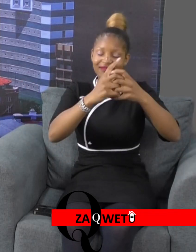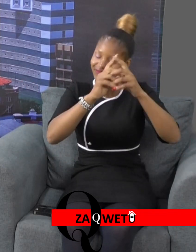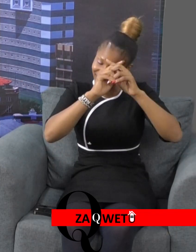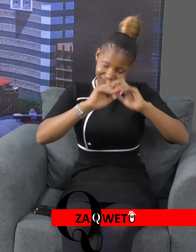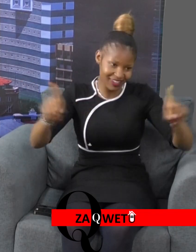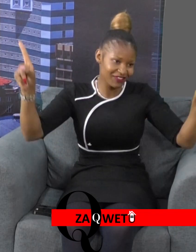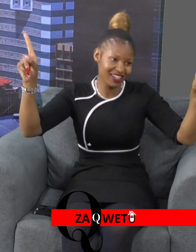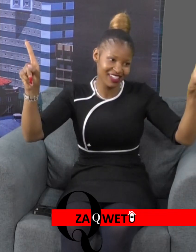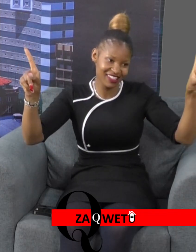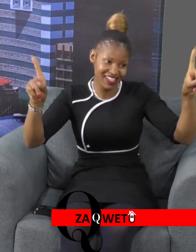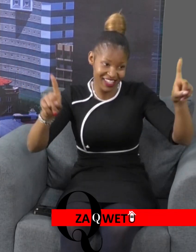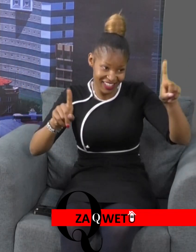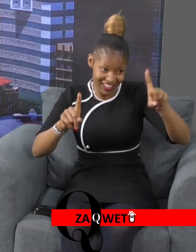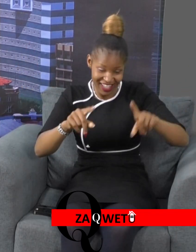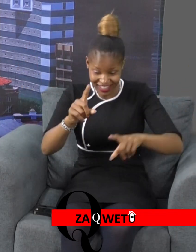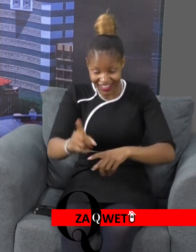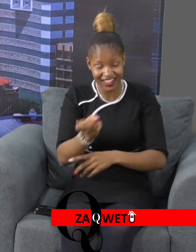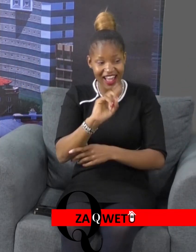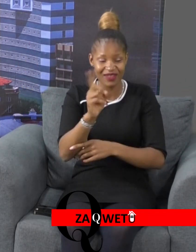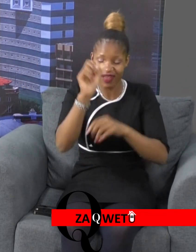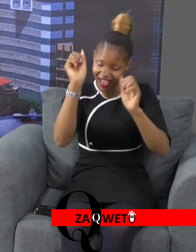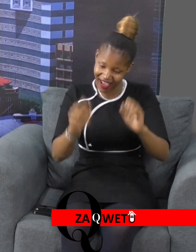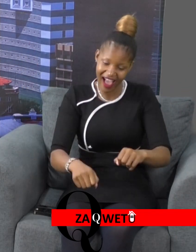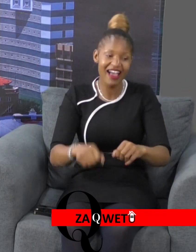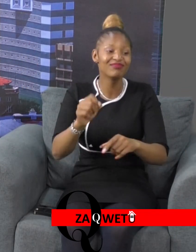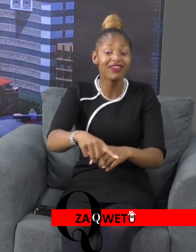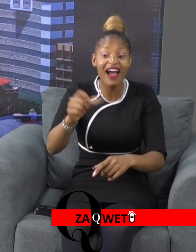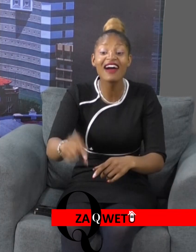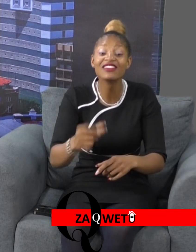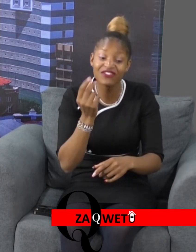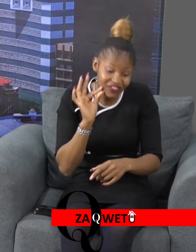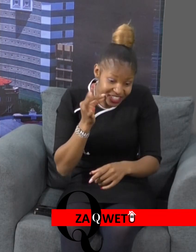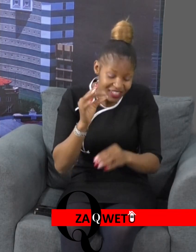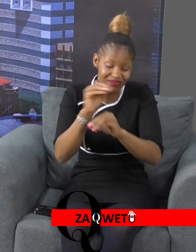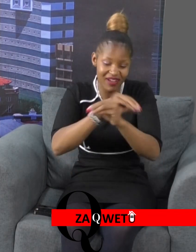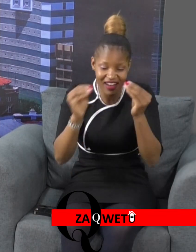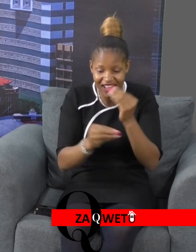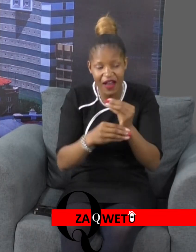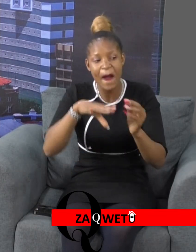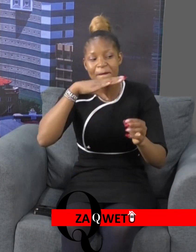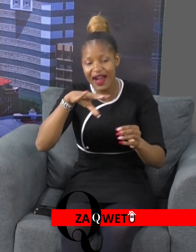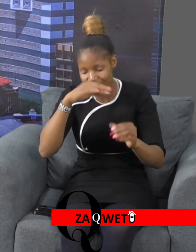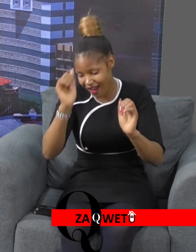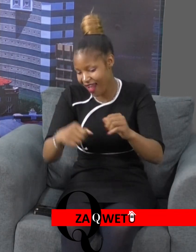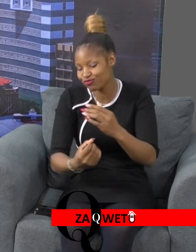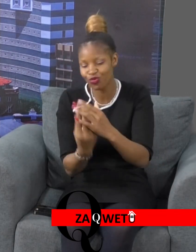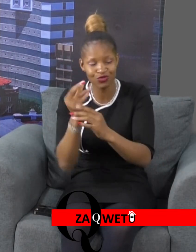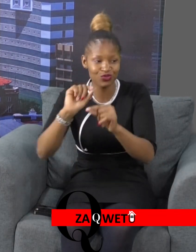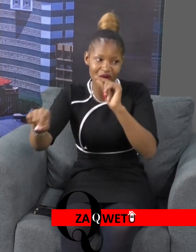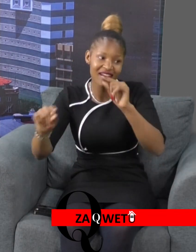In Nairobi soil, it is very different from our village. Our soil, our soil, it's almost dark. So